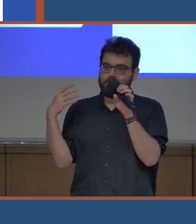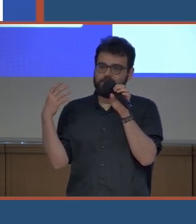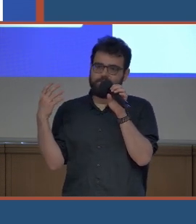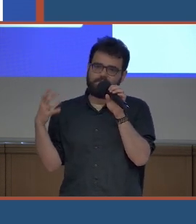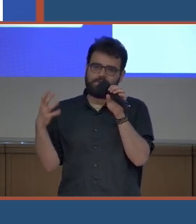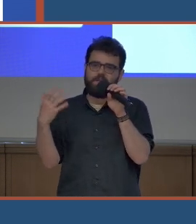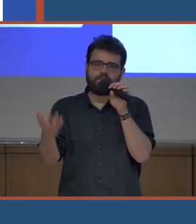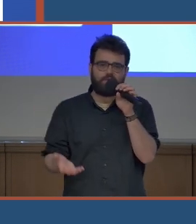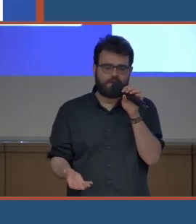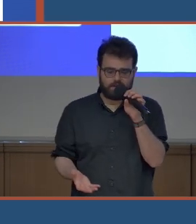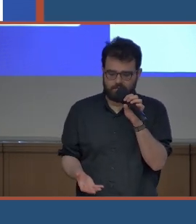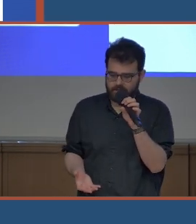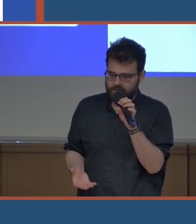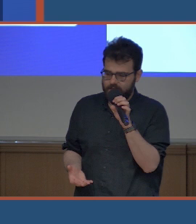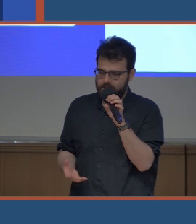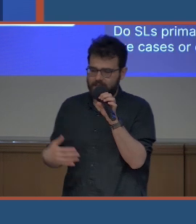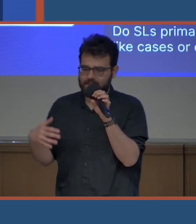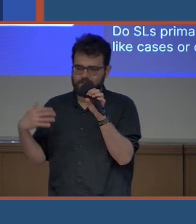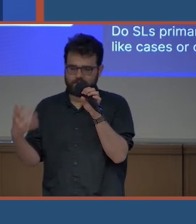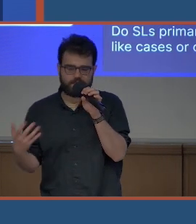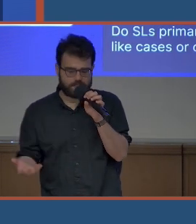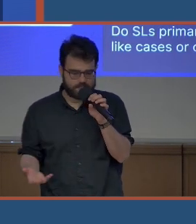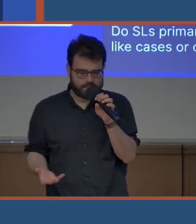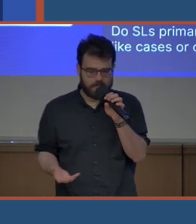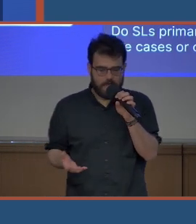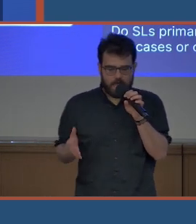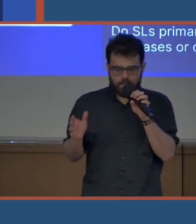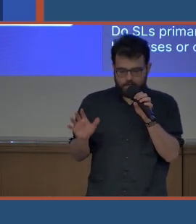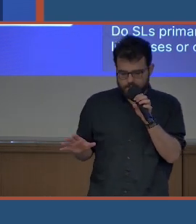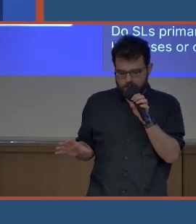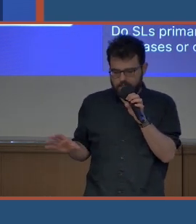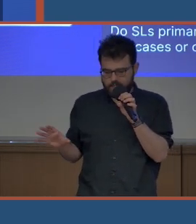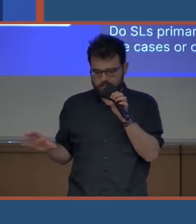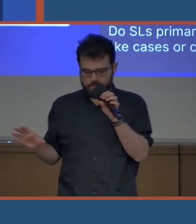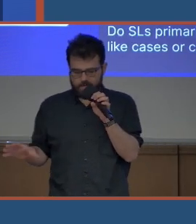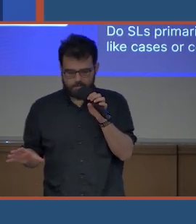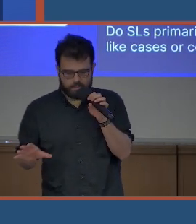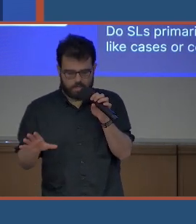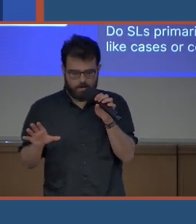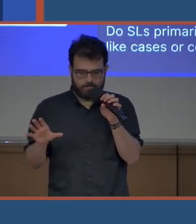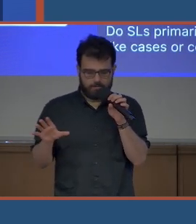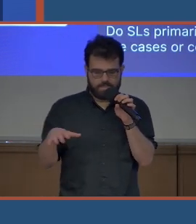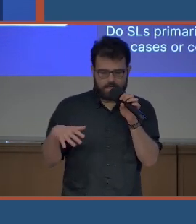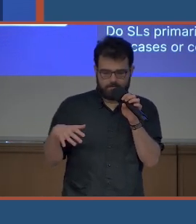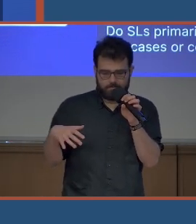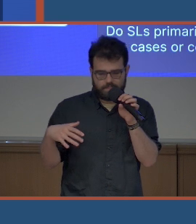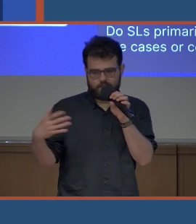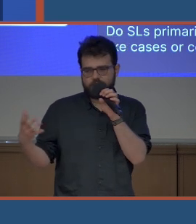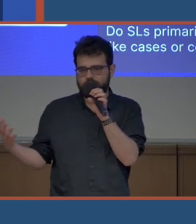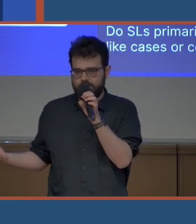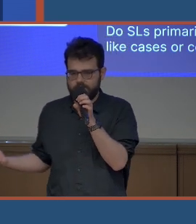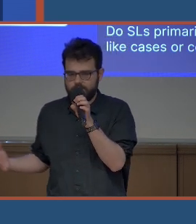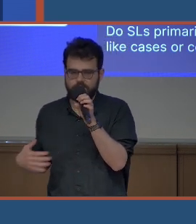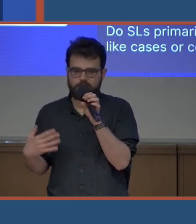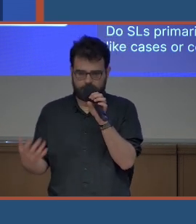they were not created, but they came into existence, usually in the environment of deaf